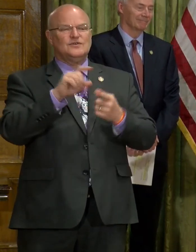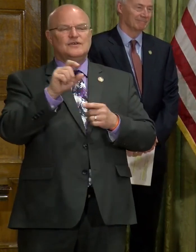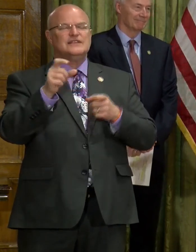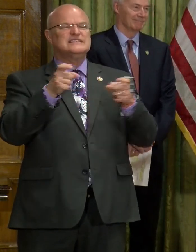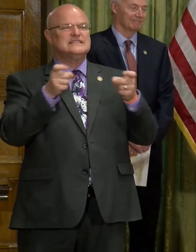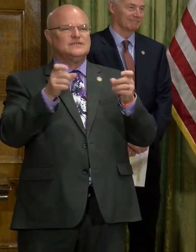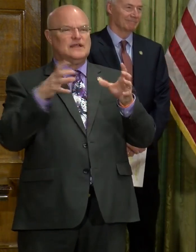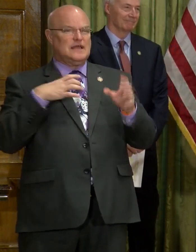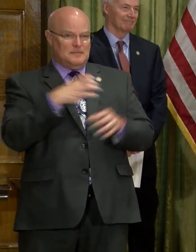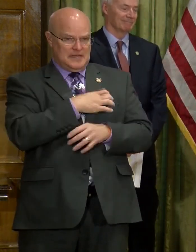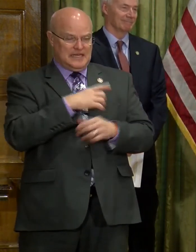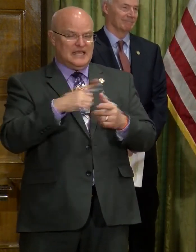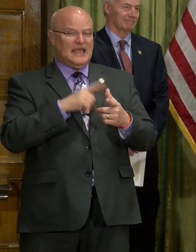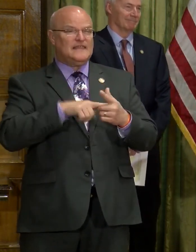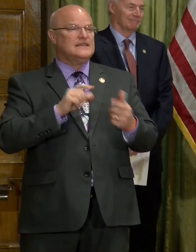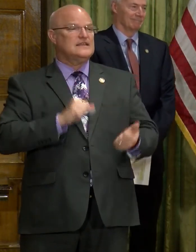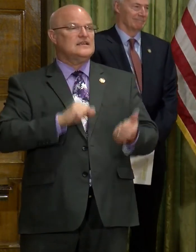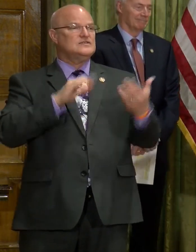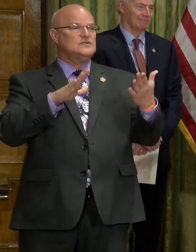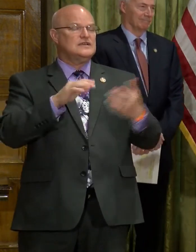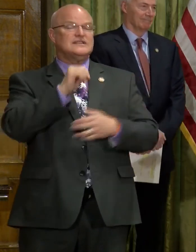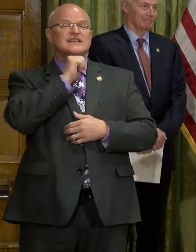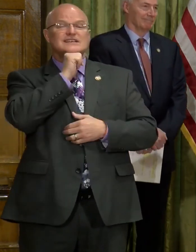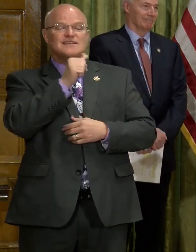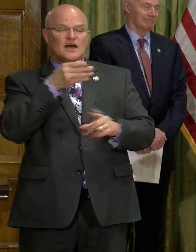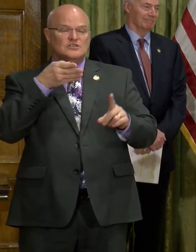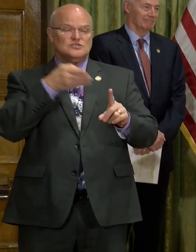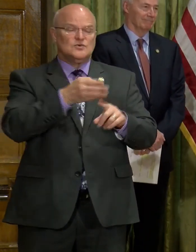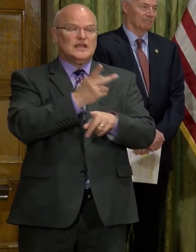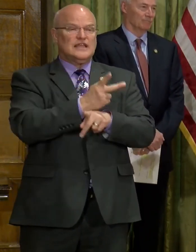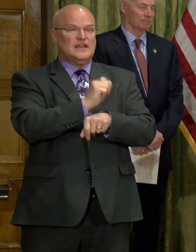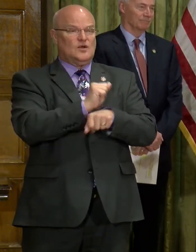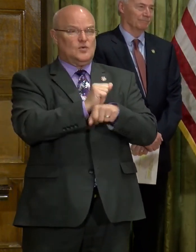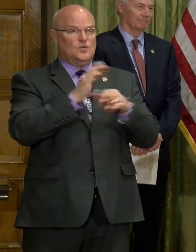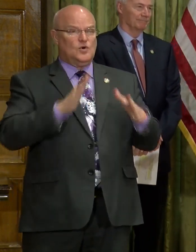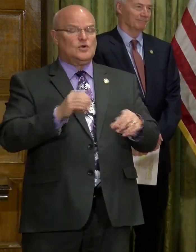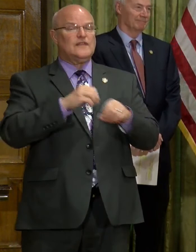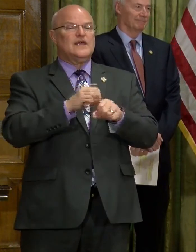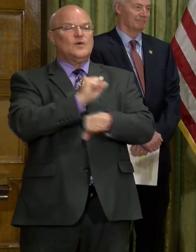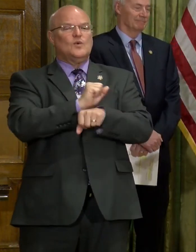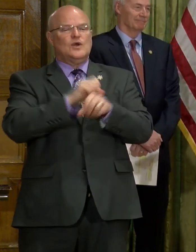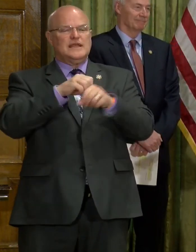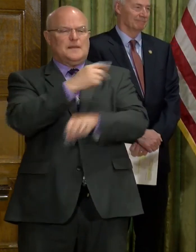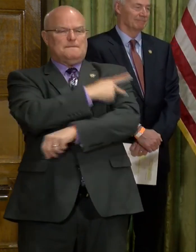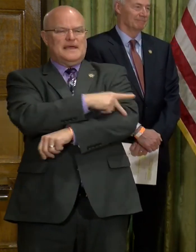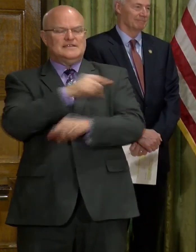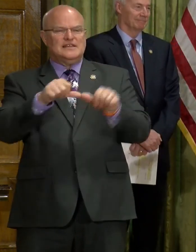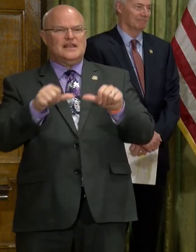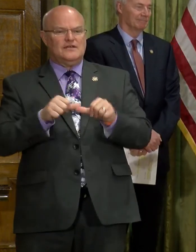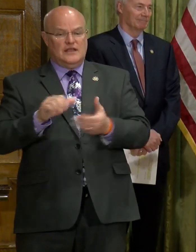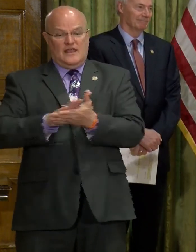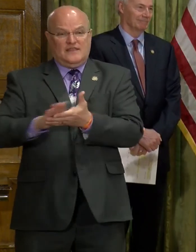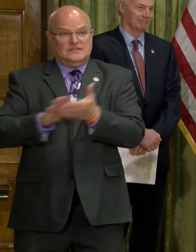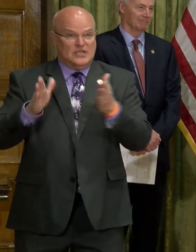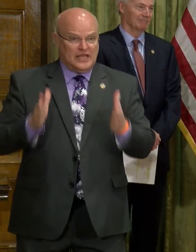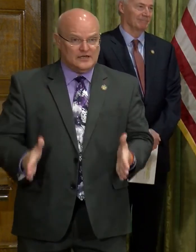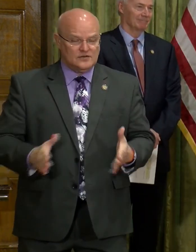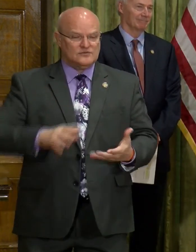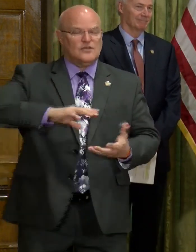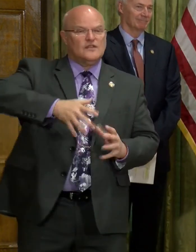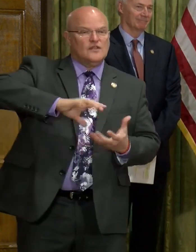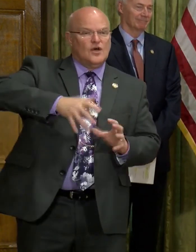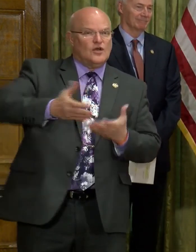and then to address the non-direct care workers that work in patient areas as well, the janitors, the